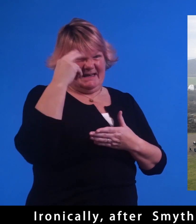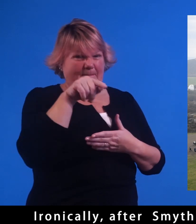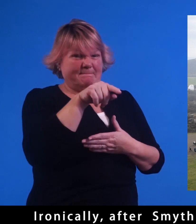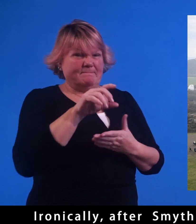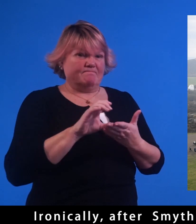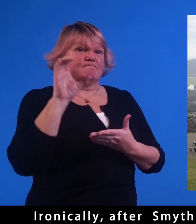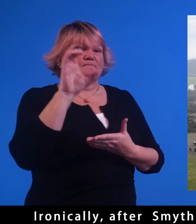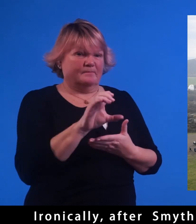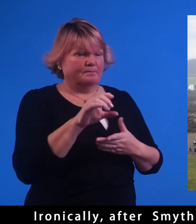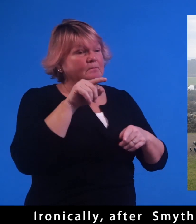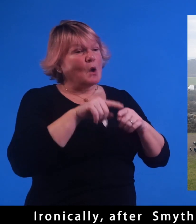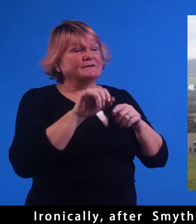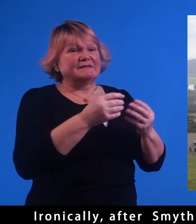of his materials